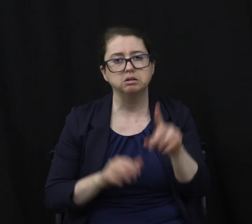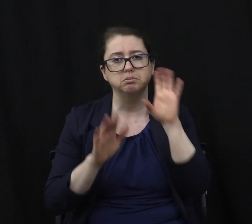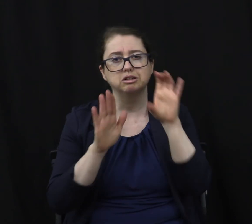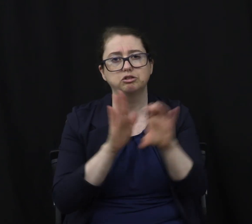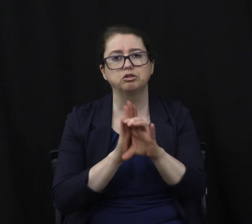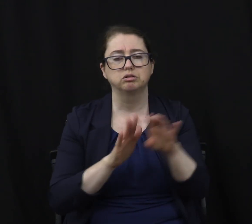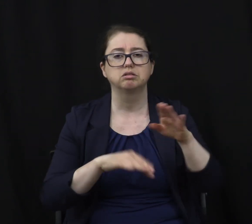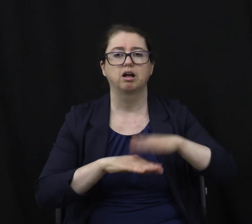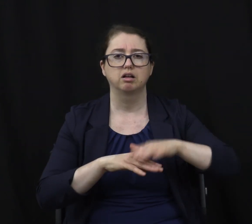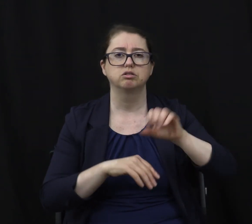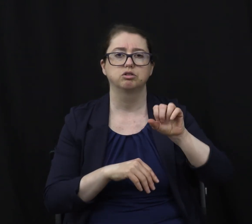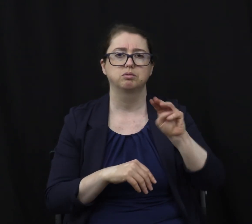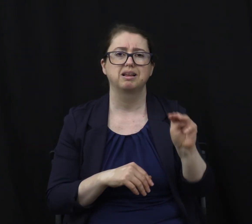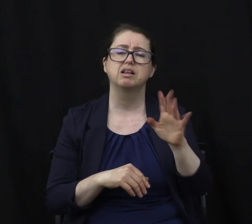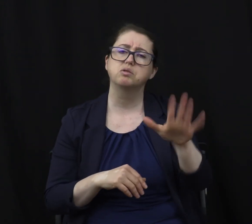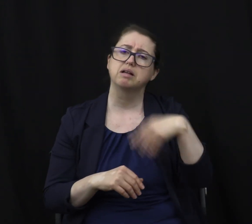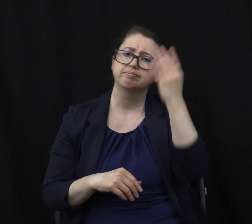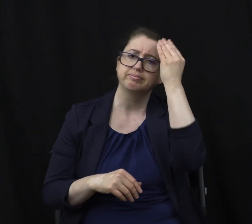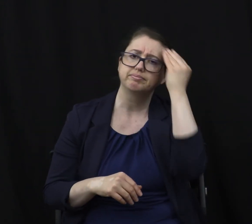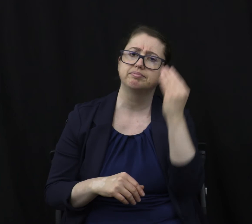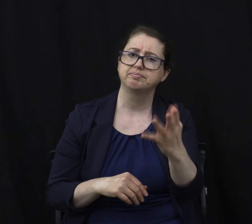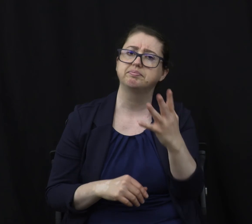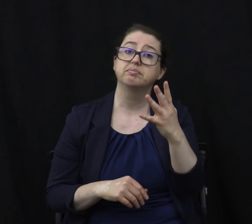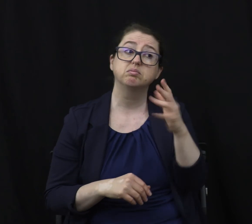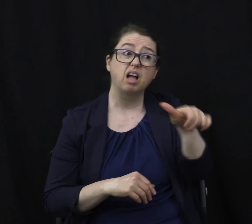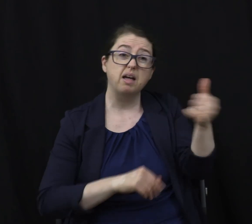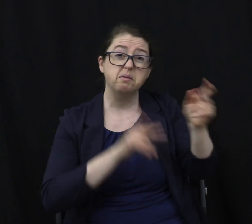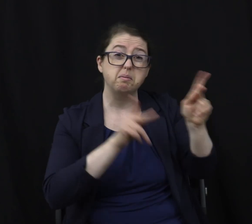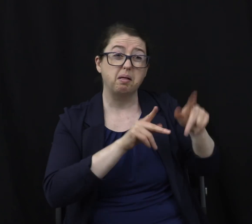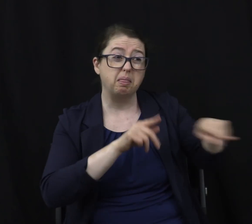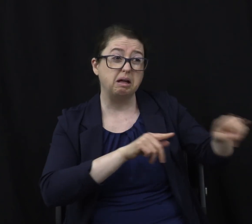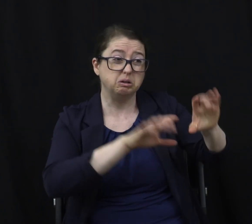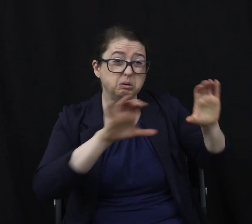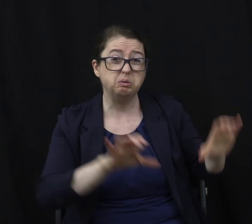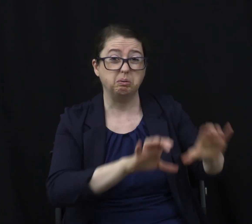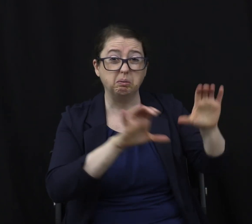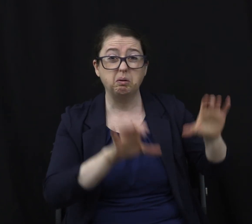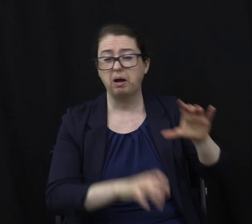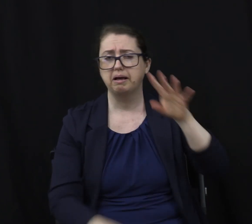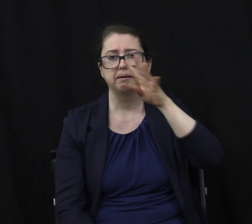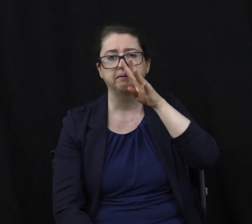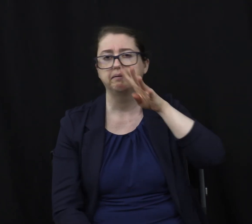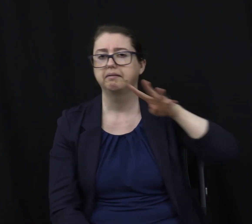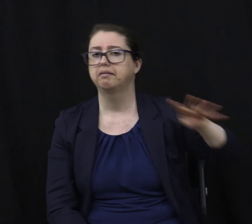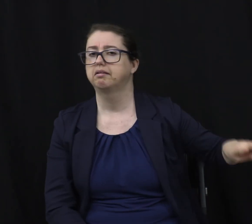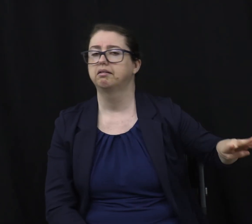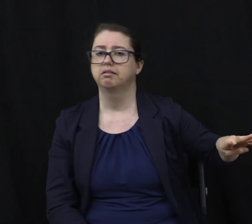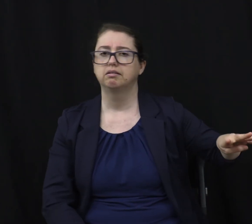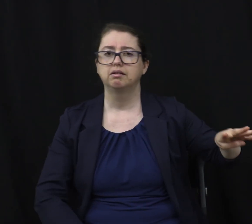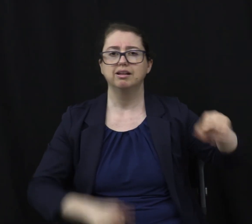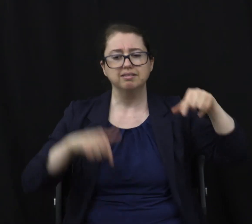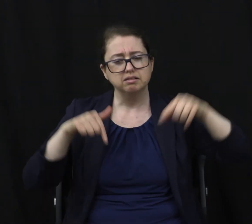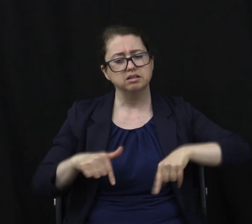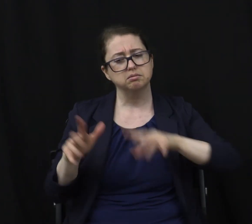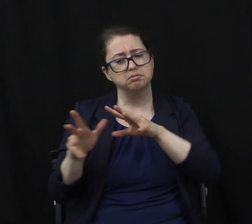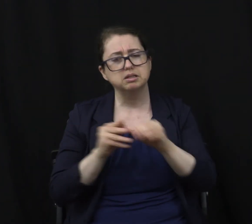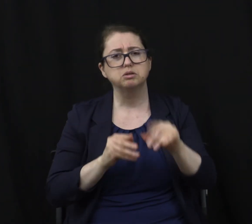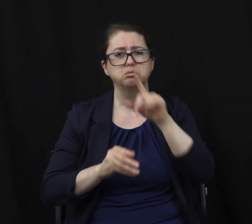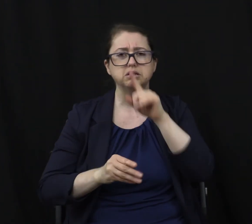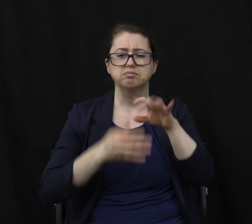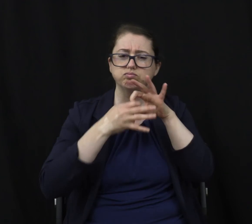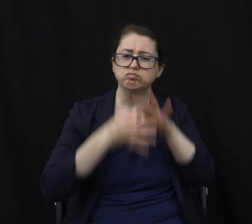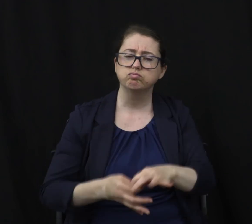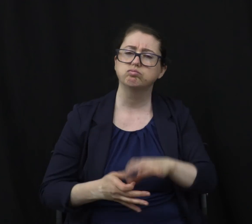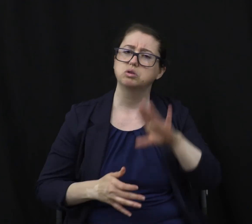stop looking at what everybody else is doing. This seminar, it's about you. It's about your life, your marriage,